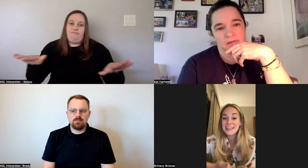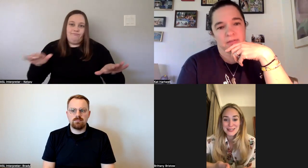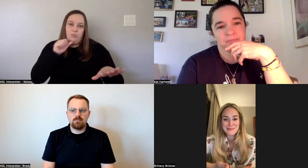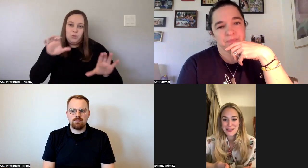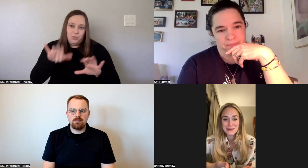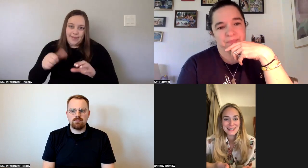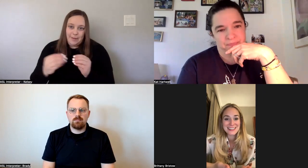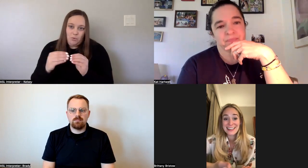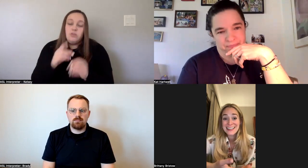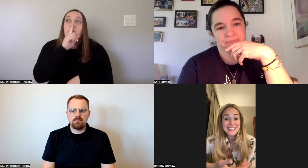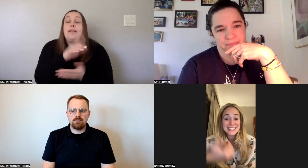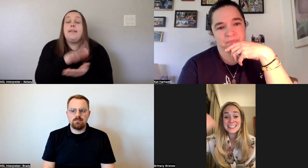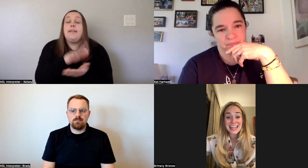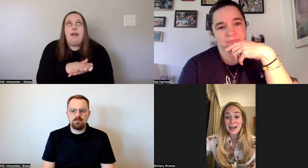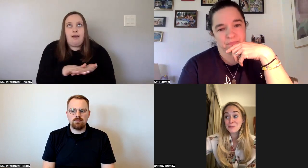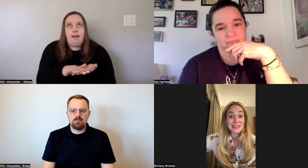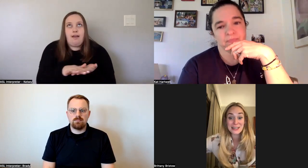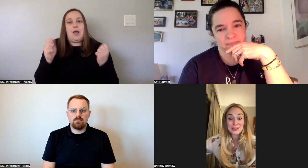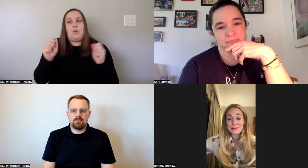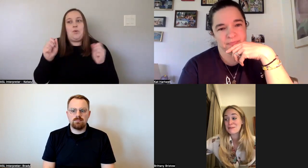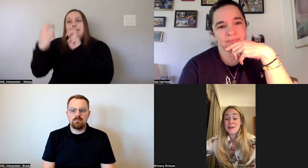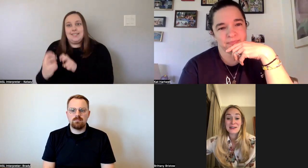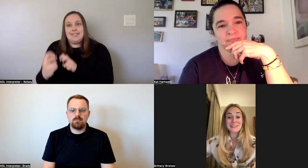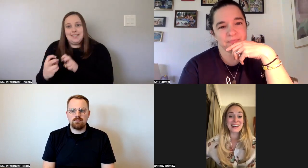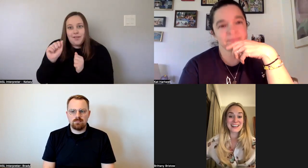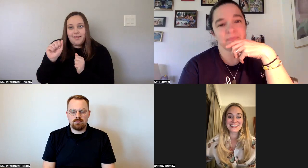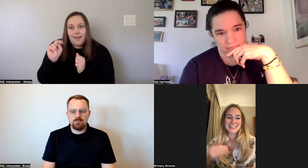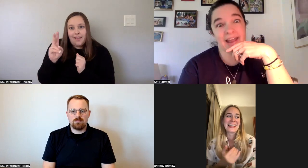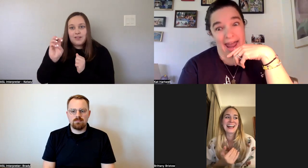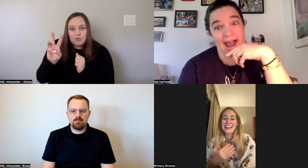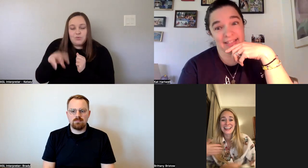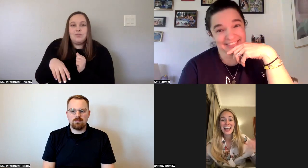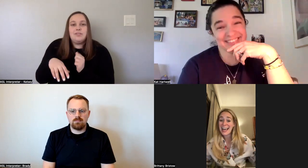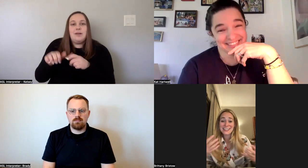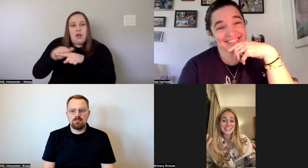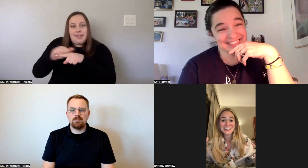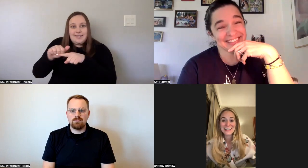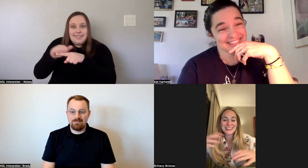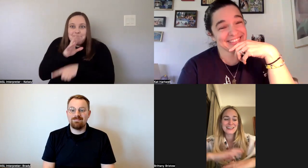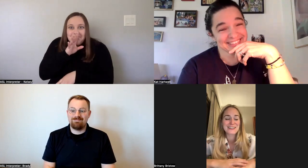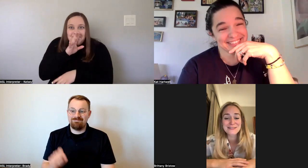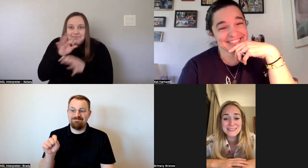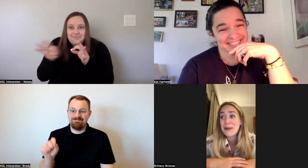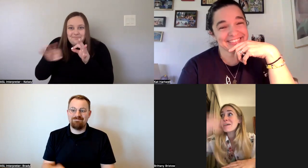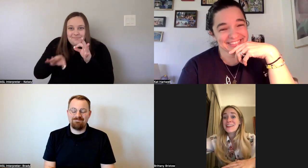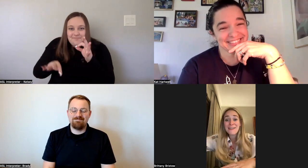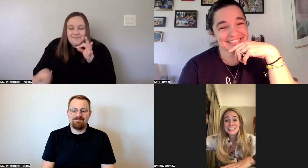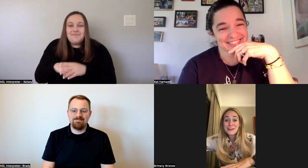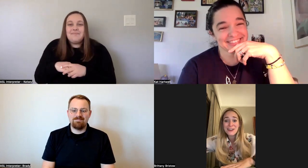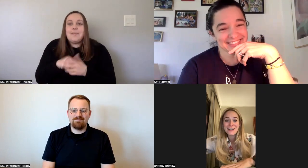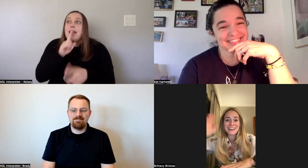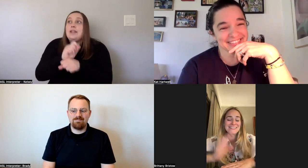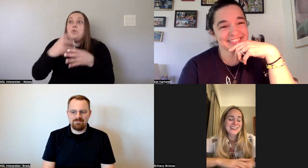so nice to be able to like sit down with Andrew and run our lines and Yeah. like actually, go out and